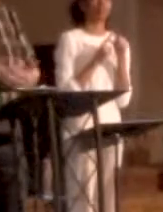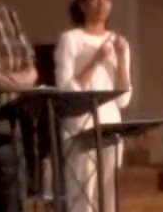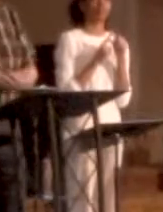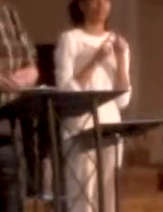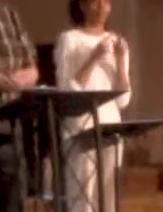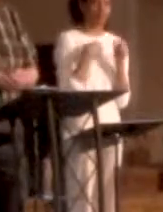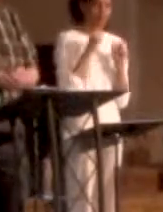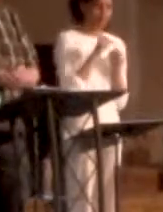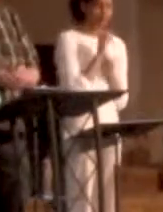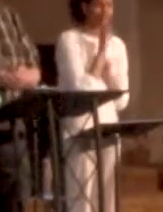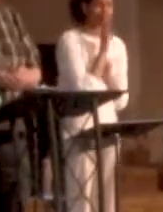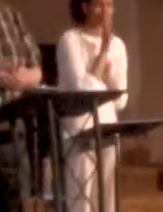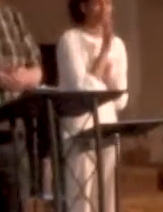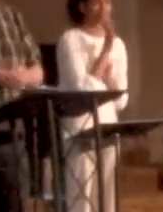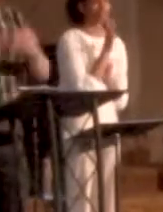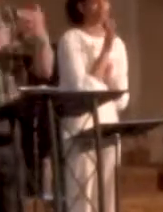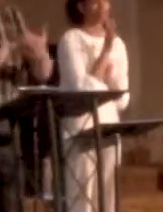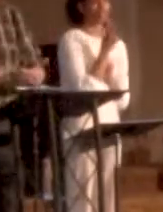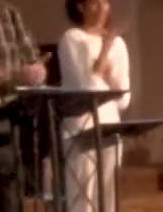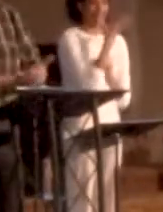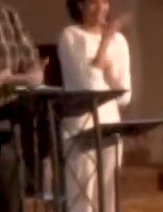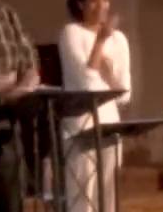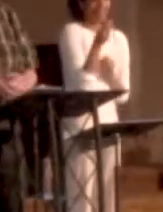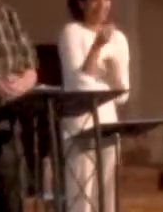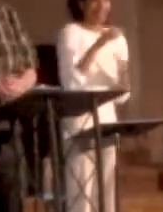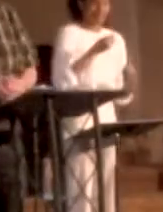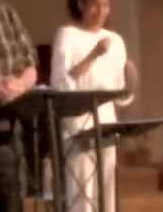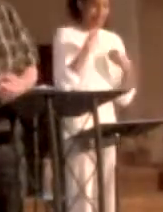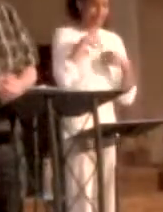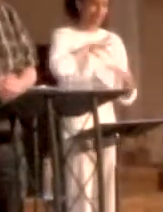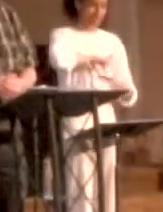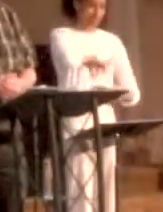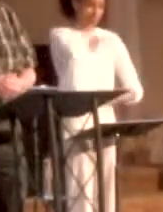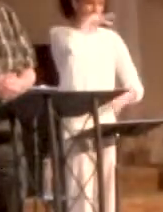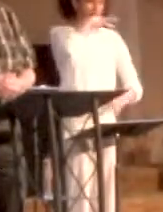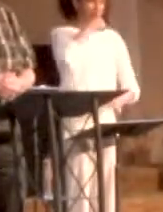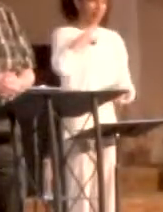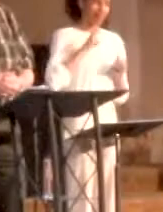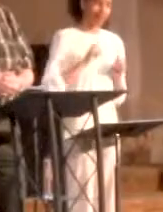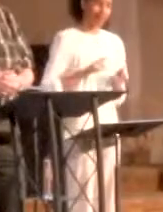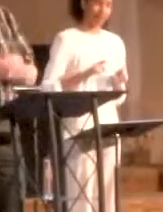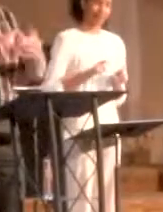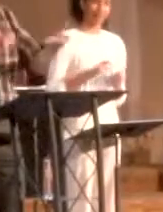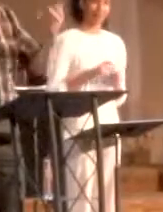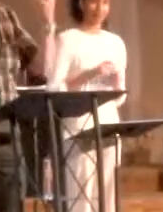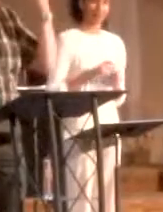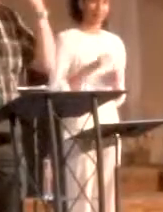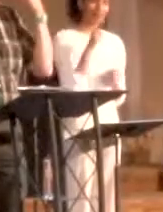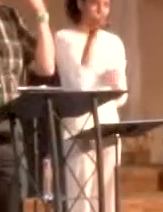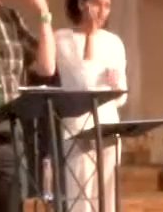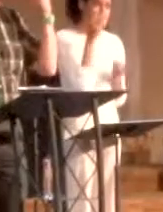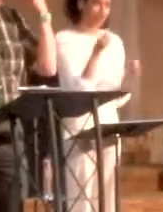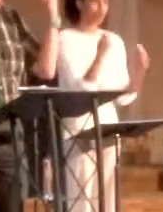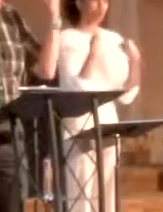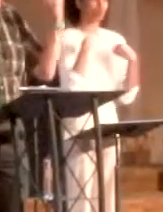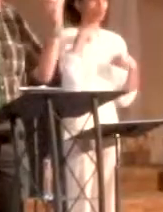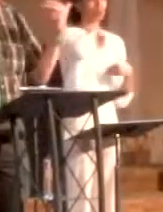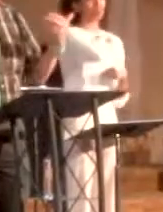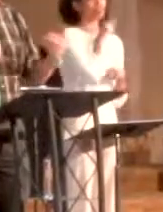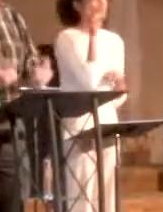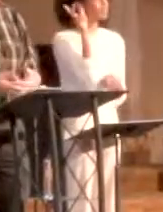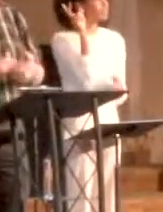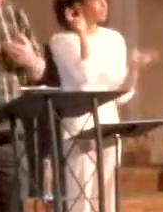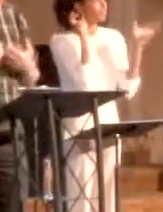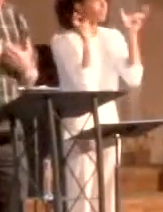to speak and the spirit in which to say them, that you would give us ears to hear